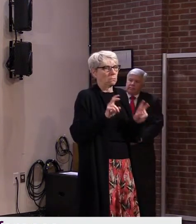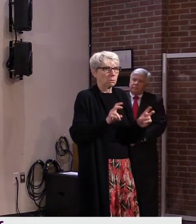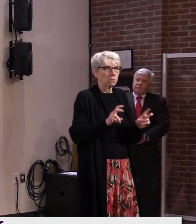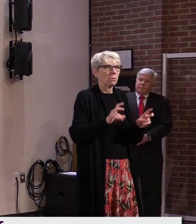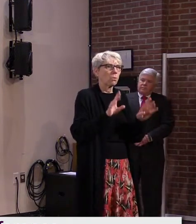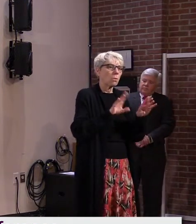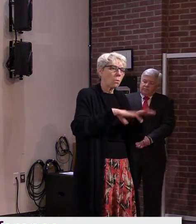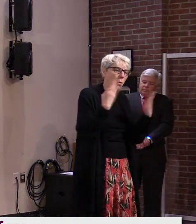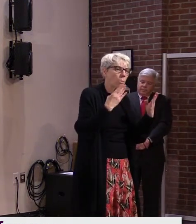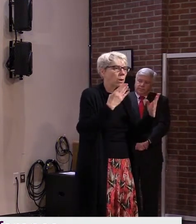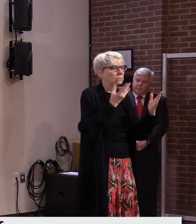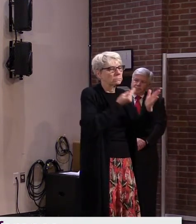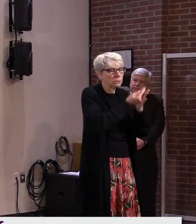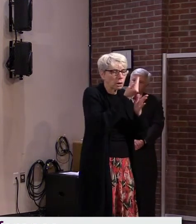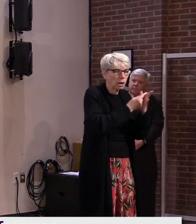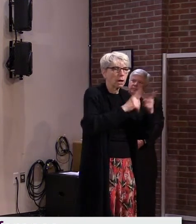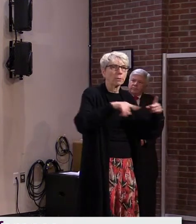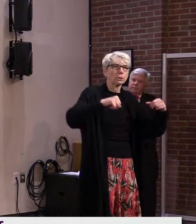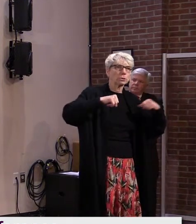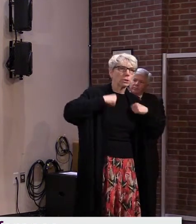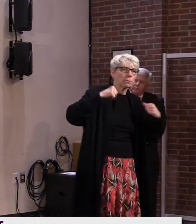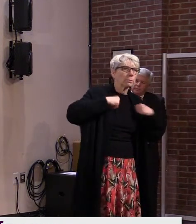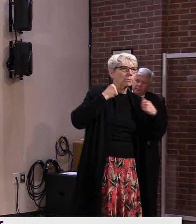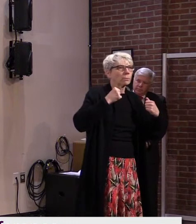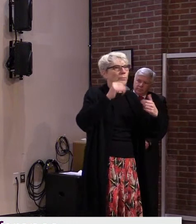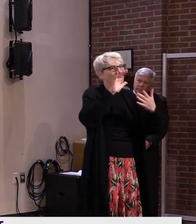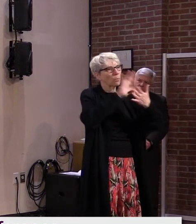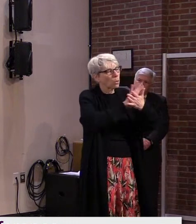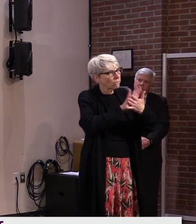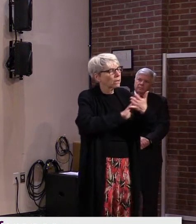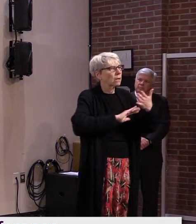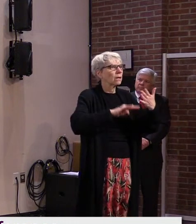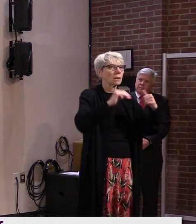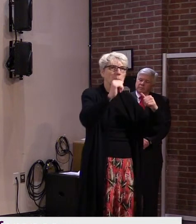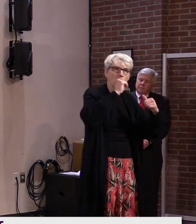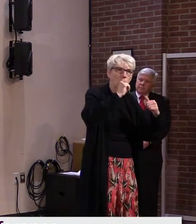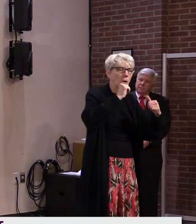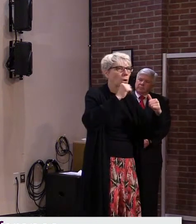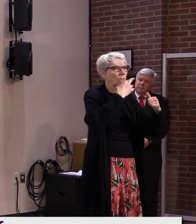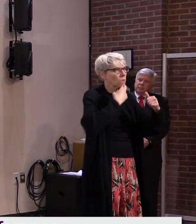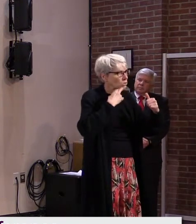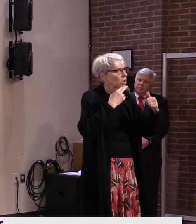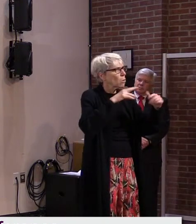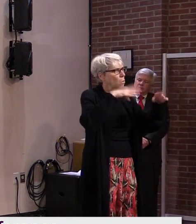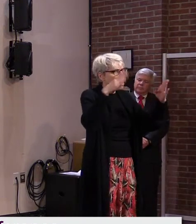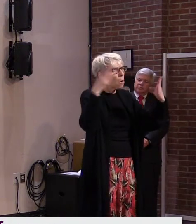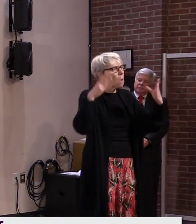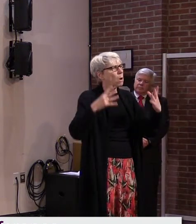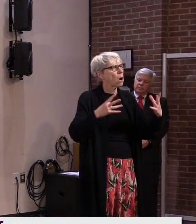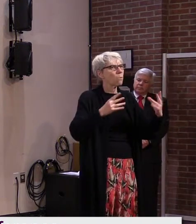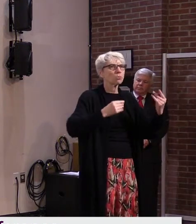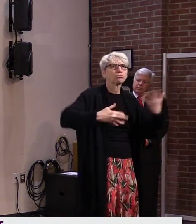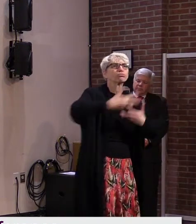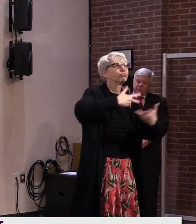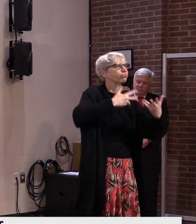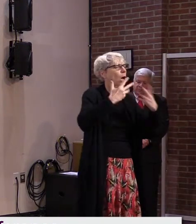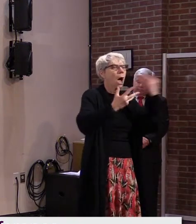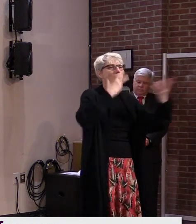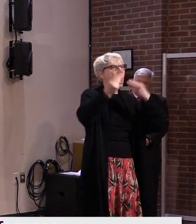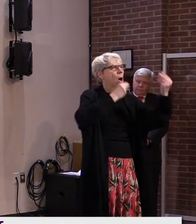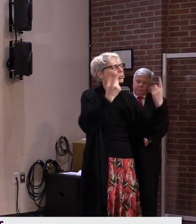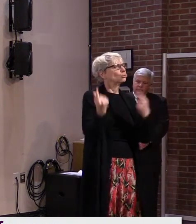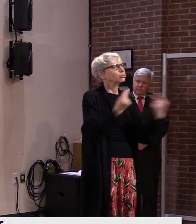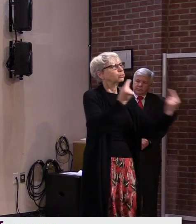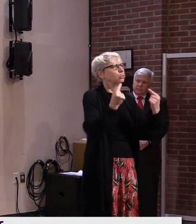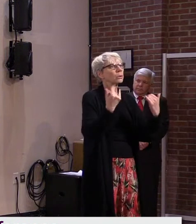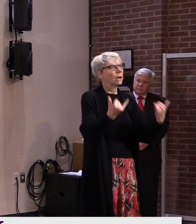open, gyms have been open, restaurants are open, bars are open. We're much more mobile. We're allowing people